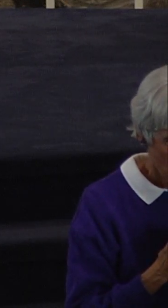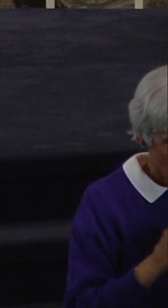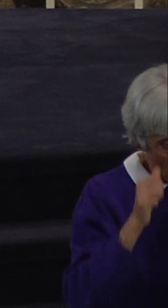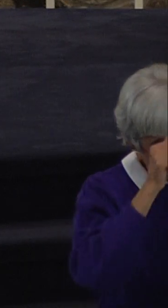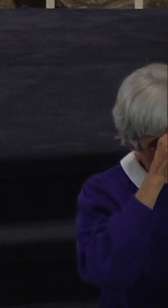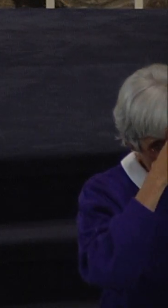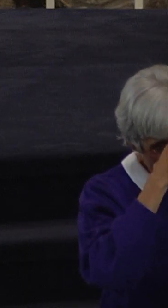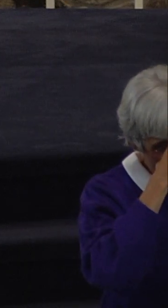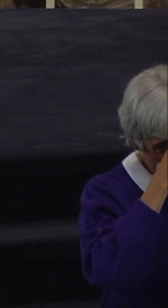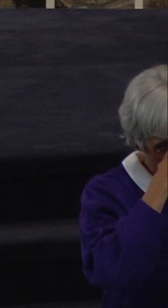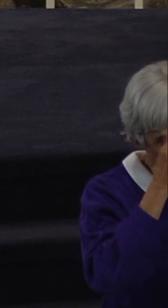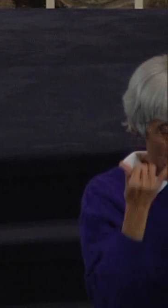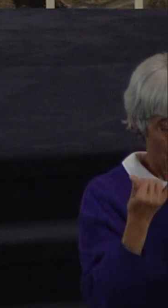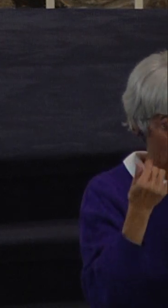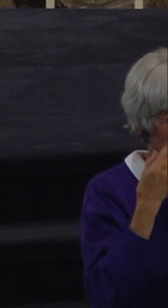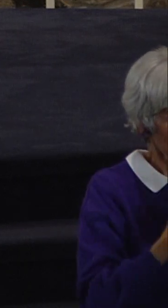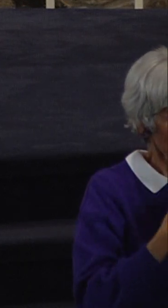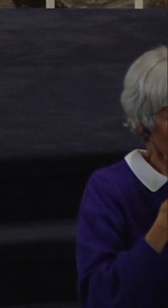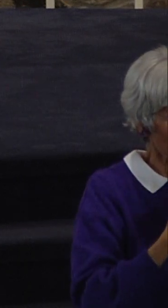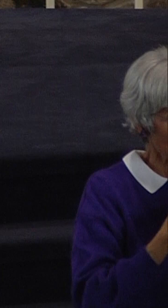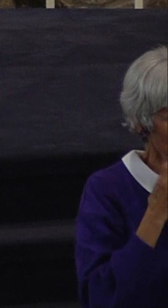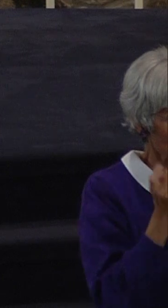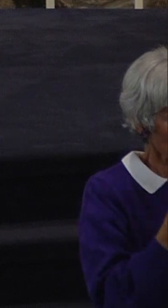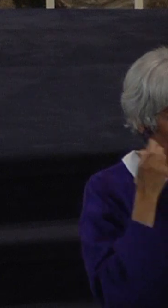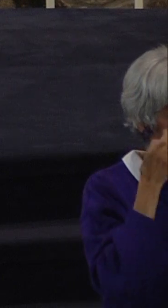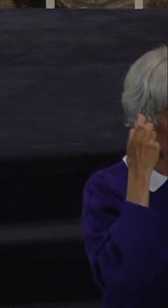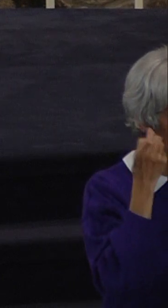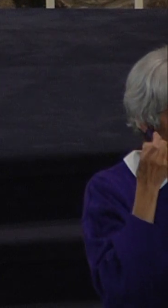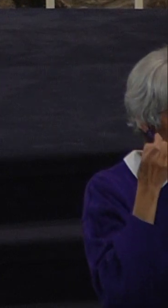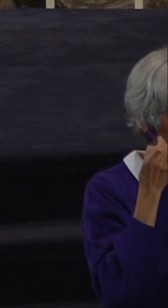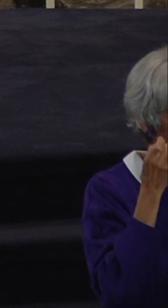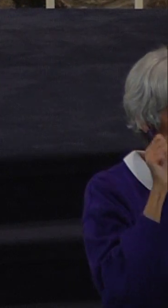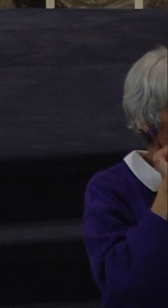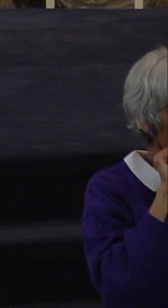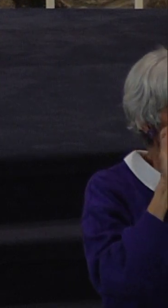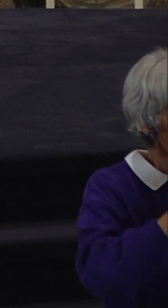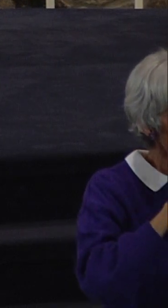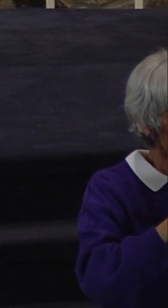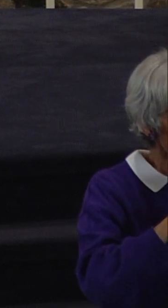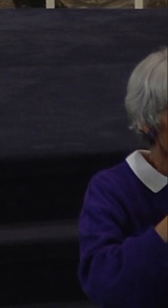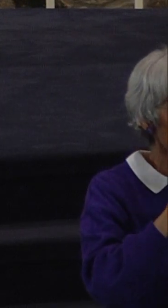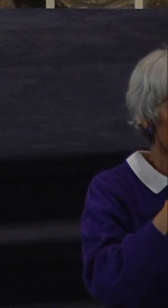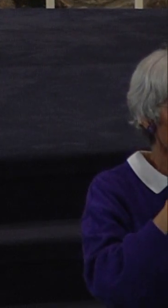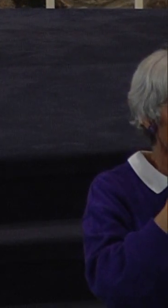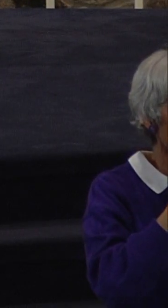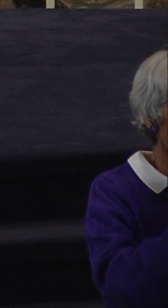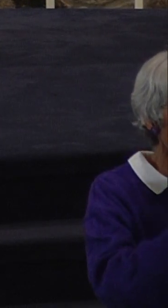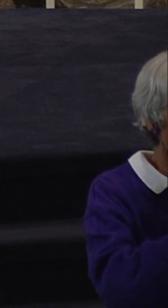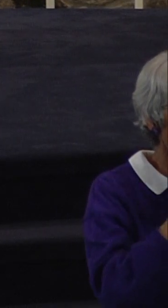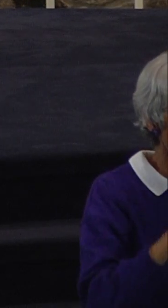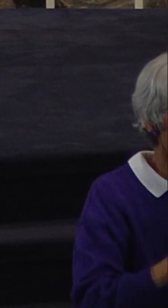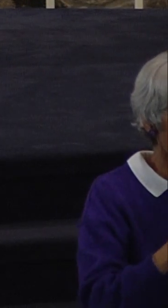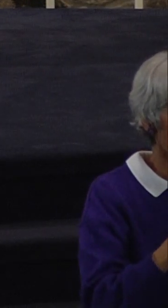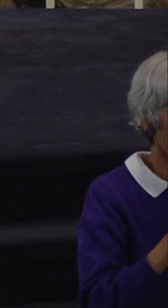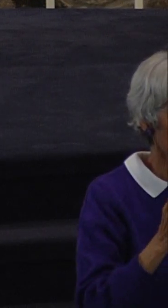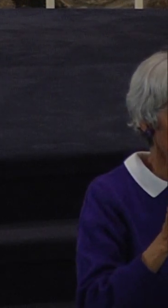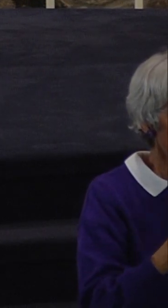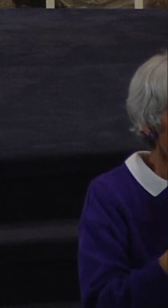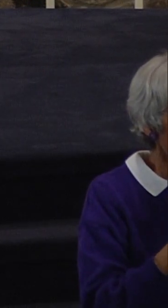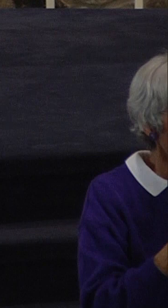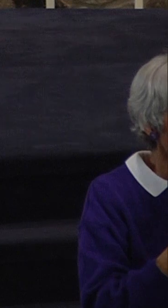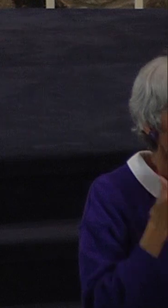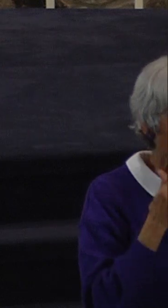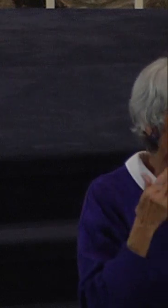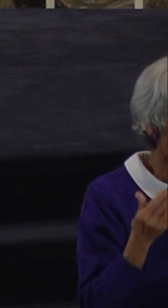Gracious Father, this month we will be celebrating Church Worker Appreciation. And Lord, we here at Trinity have been blessed with many different